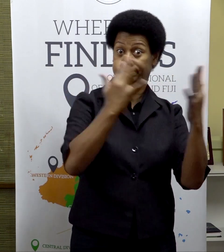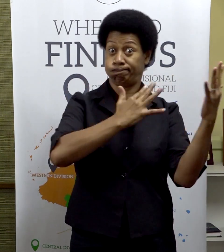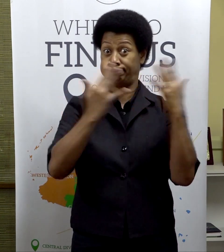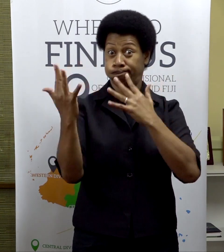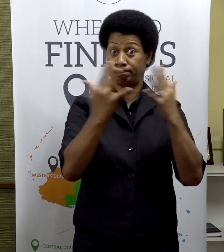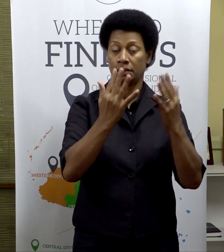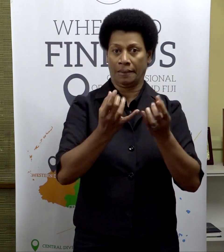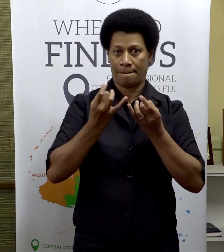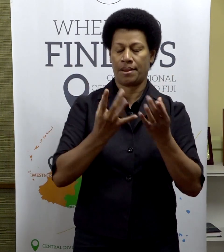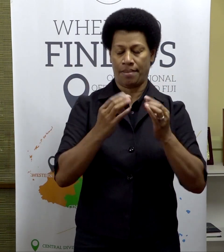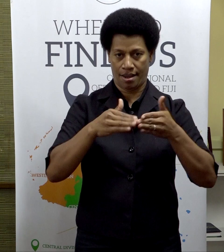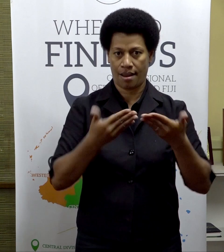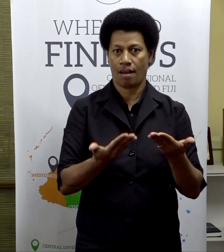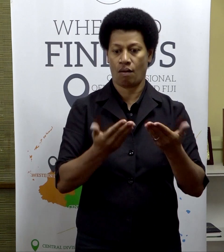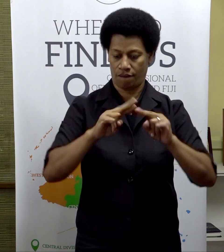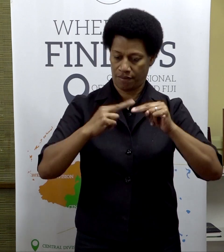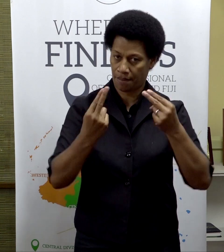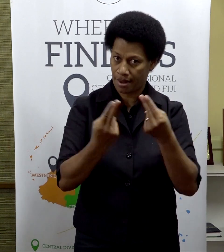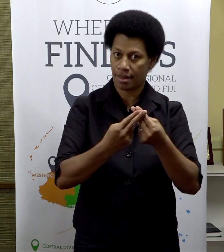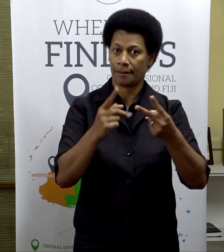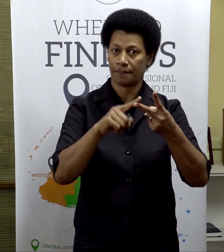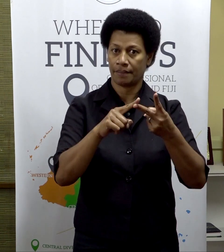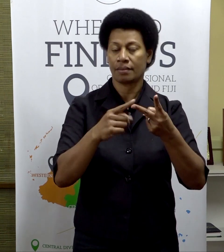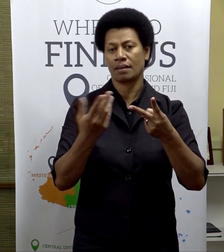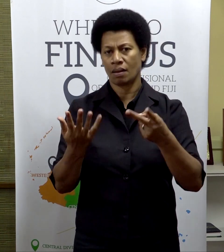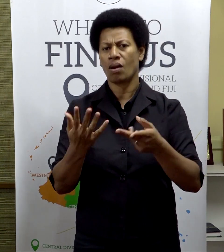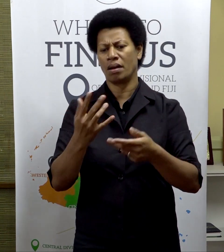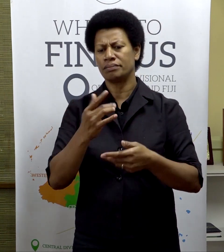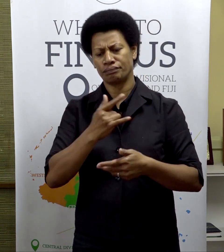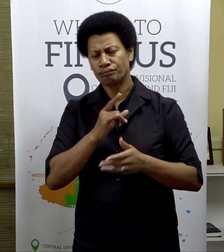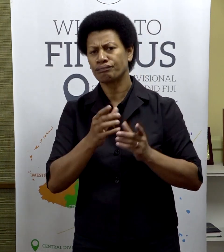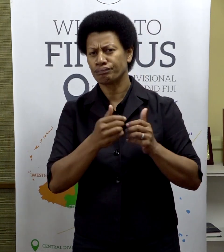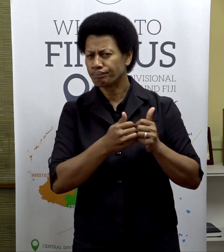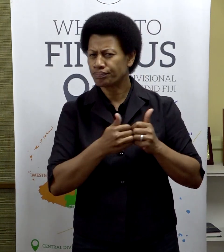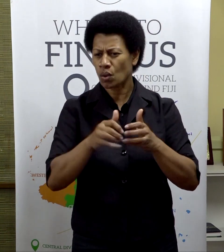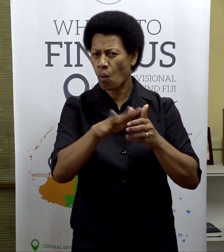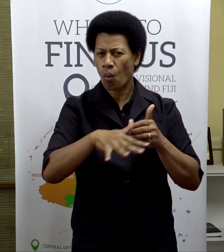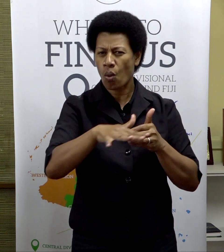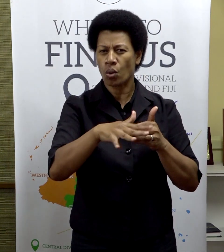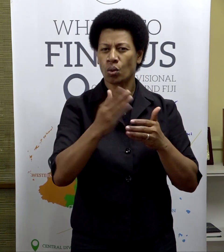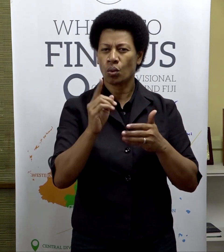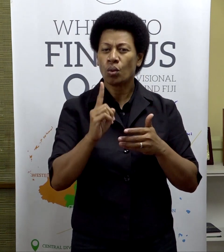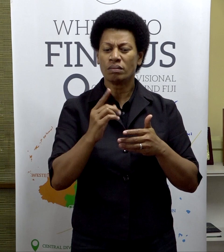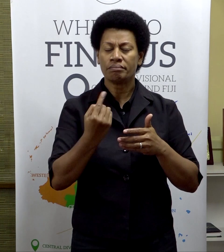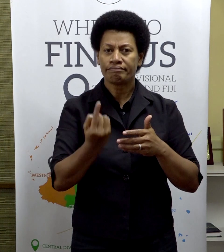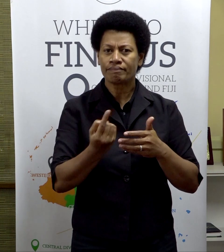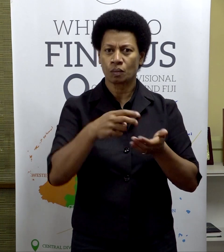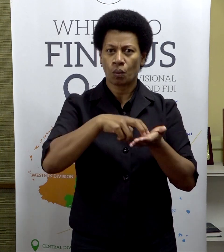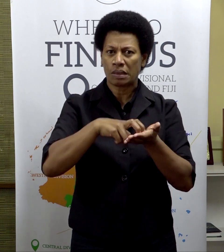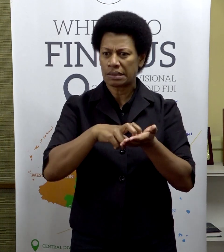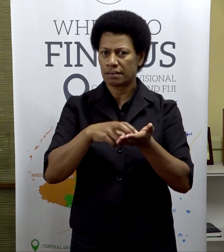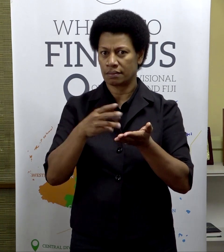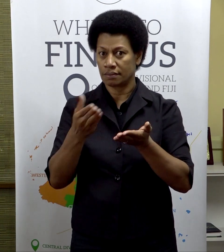this time to prepare our families, our loved ones, and especially to those who are more vulnerable. Ensure that